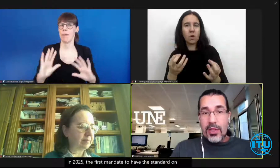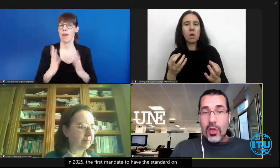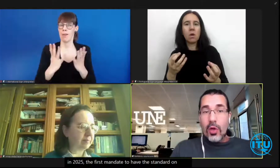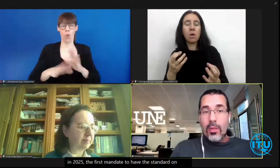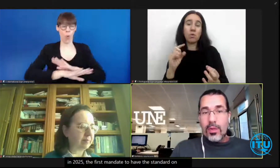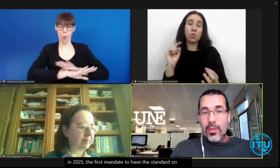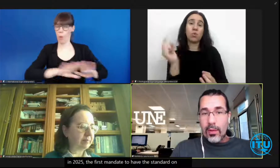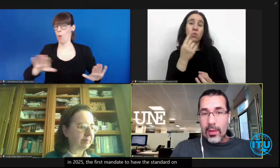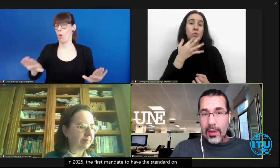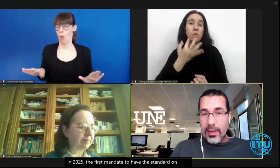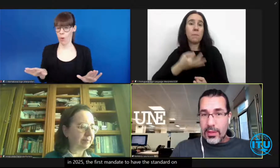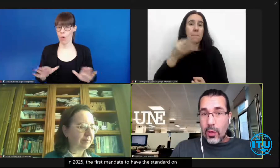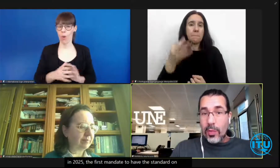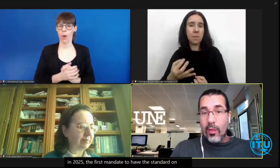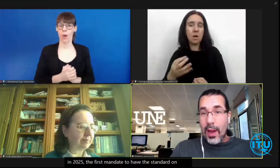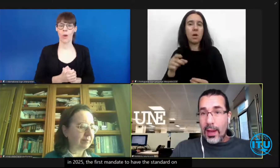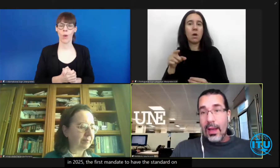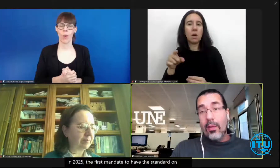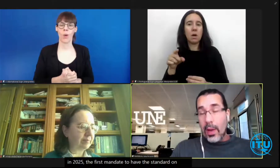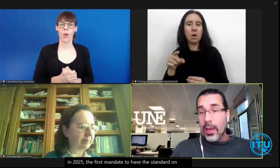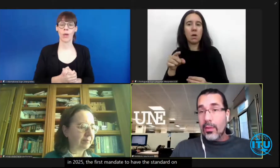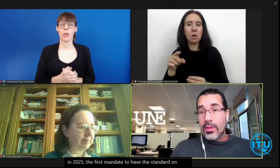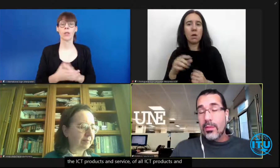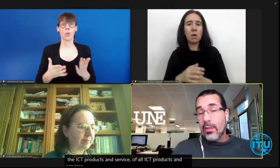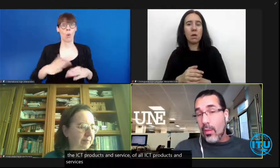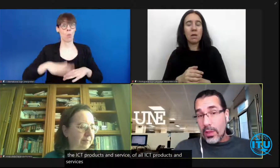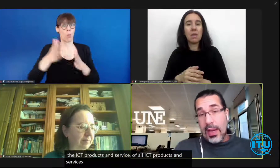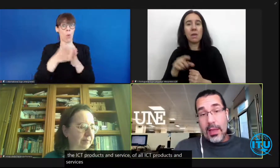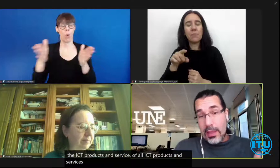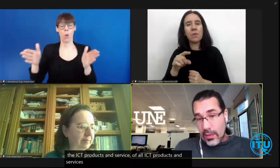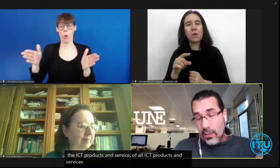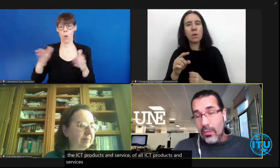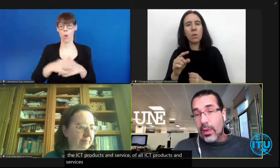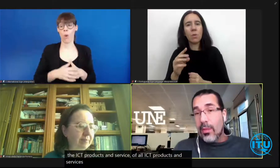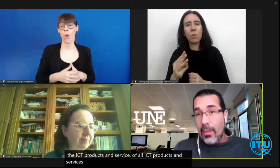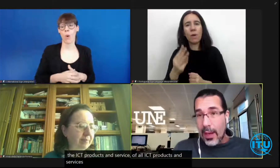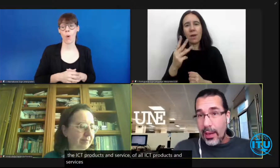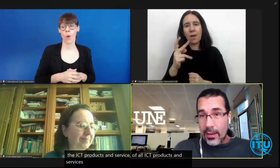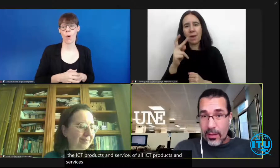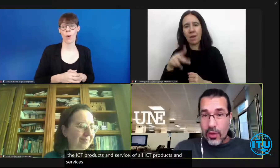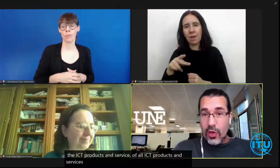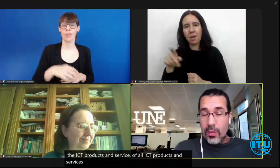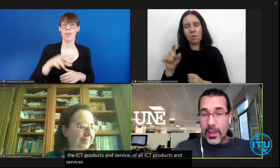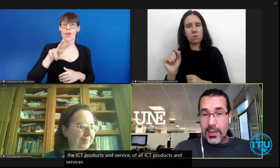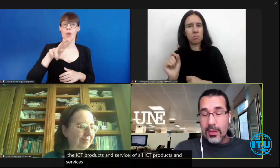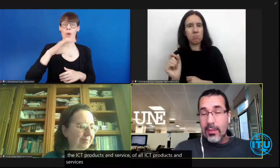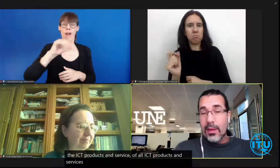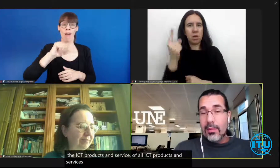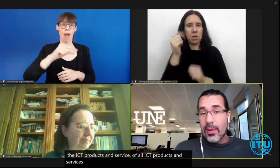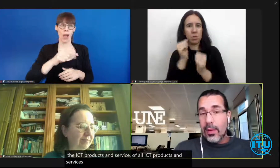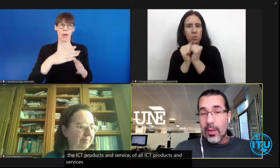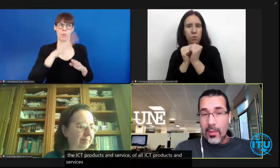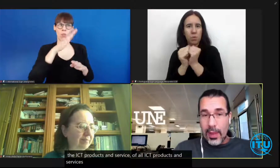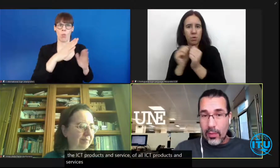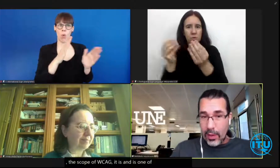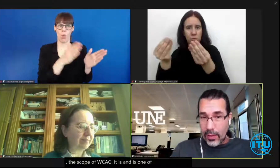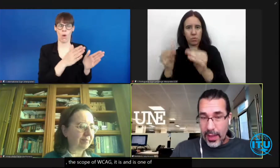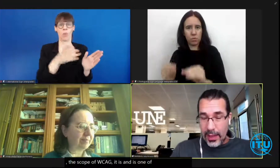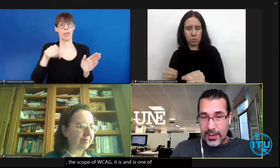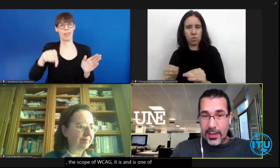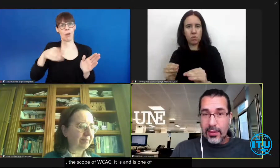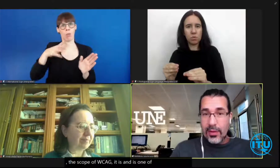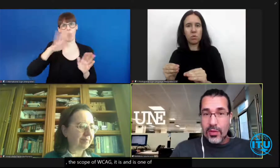services. The scope was broader than the scope of WCAG, and WCAG was and is one of the main documents and one of the